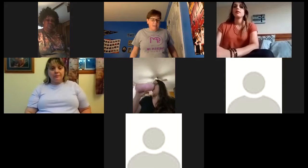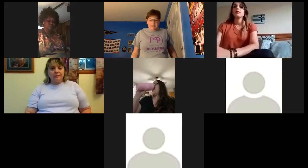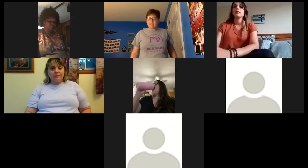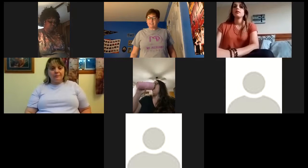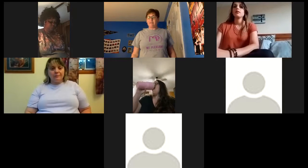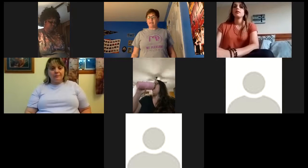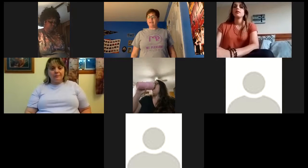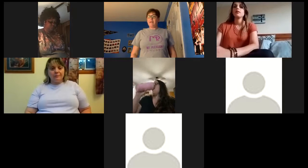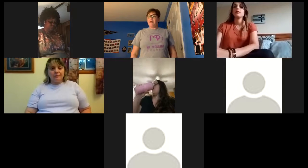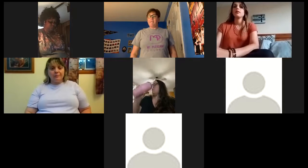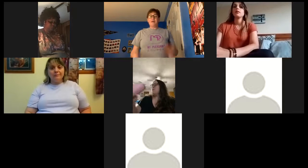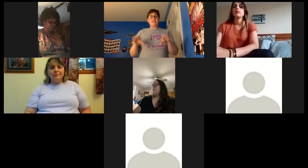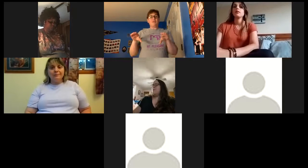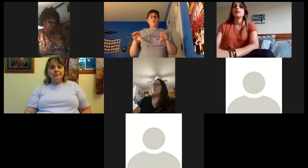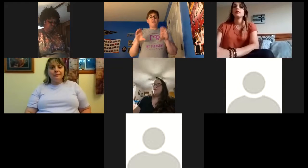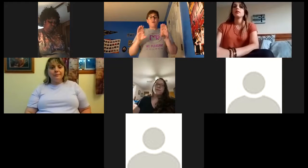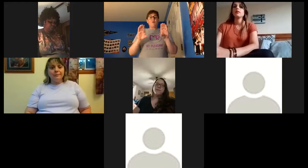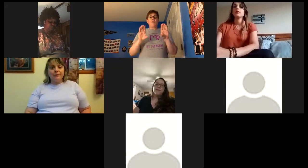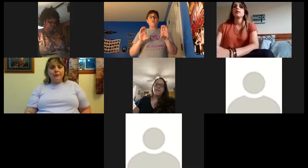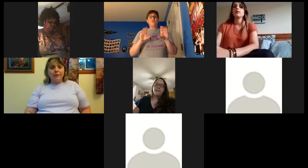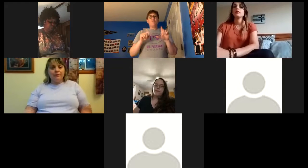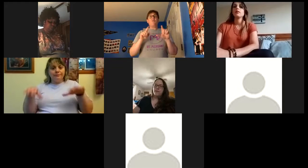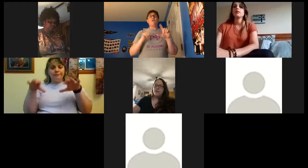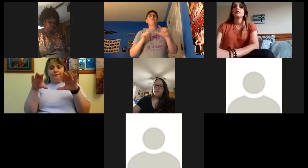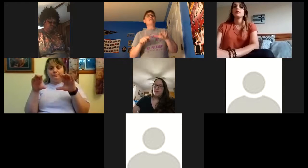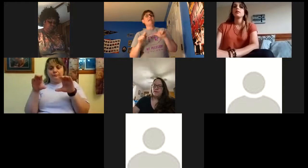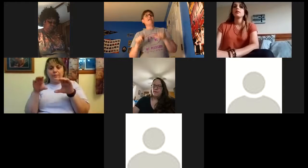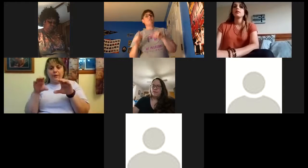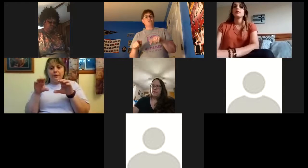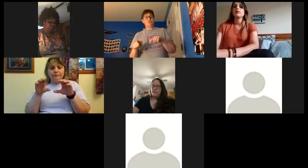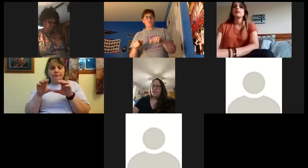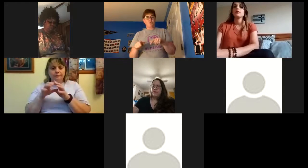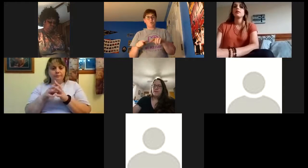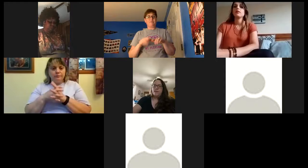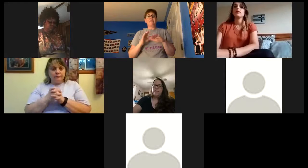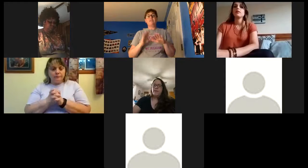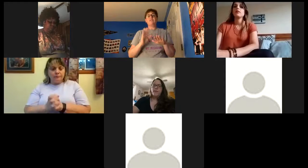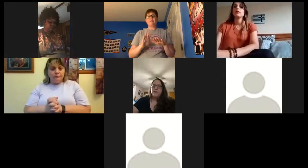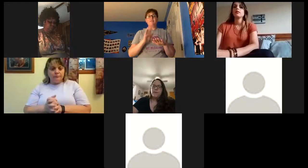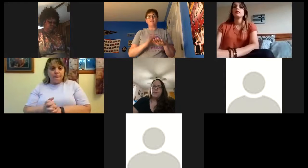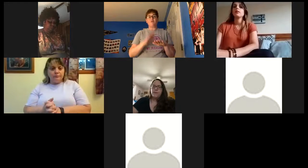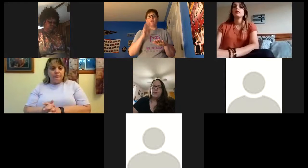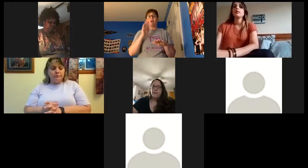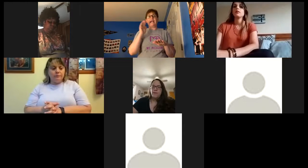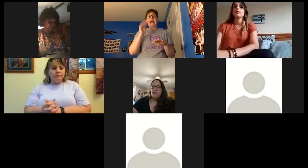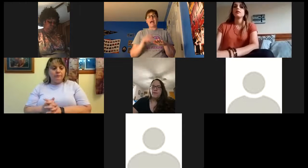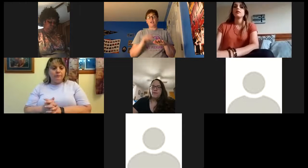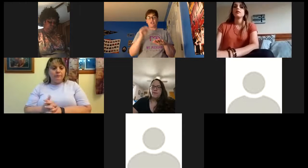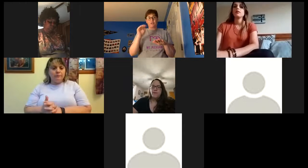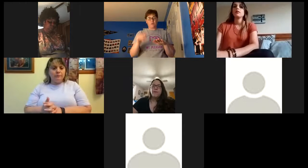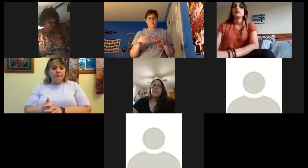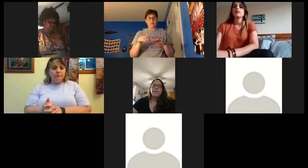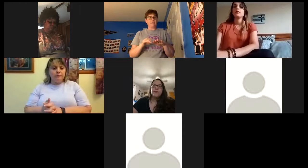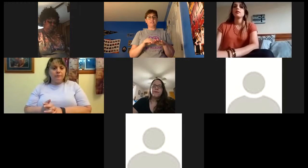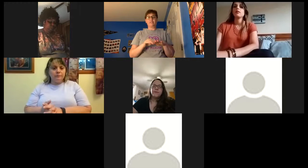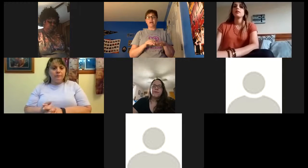little bit to me. But so when you're signing the word do, this is simply for an